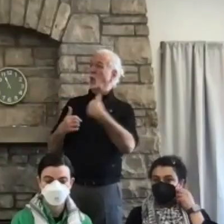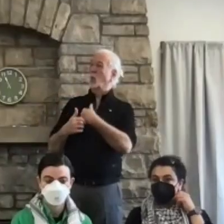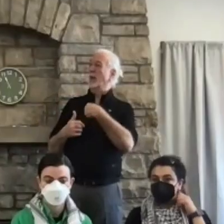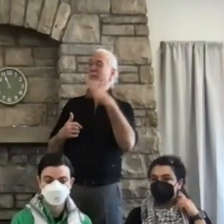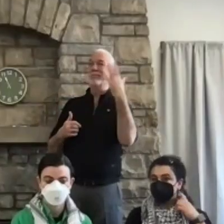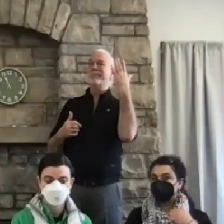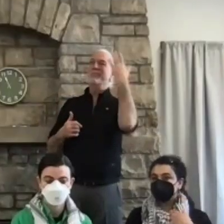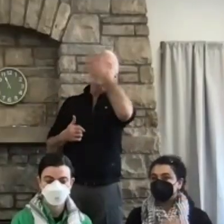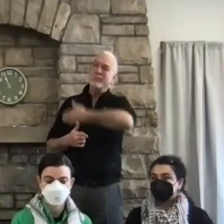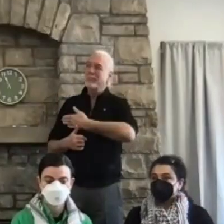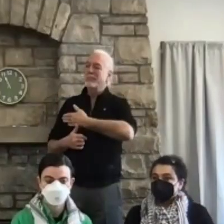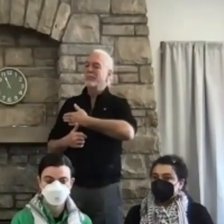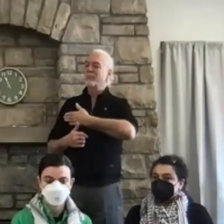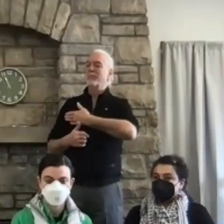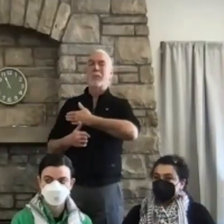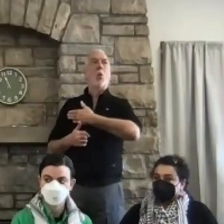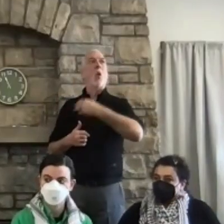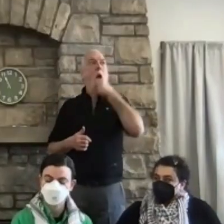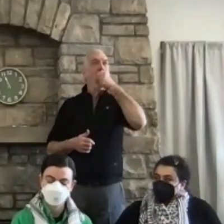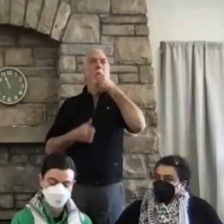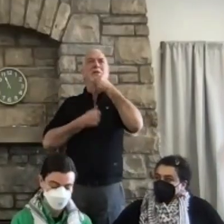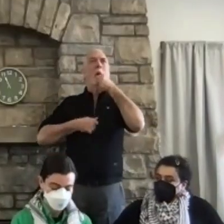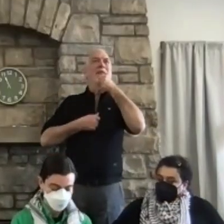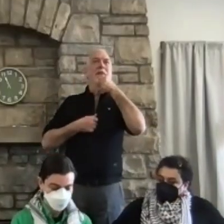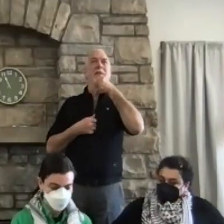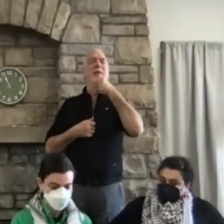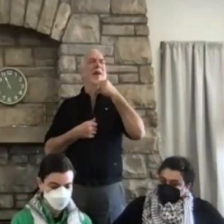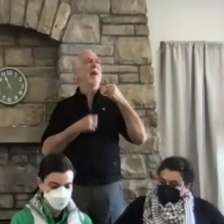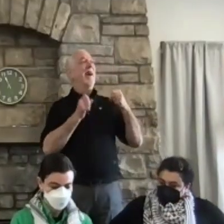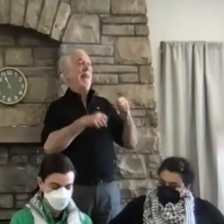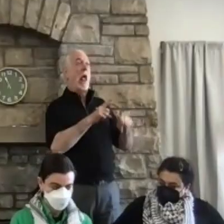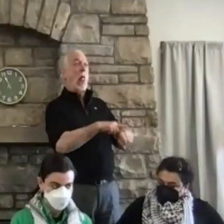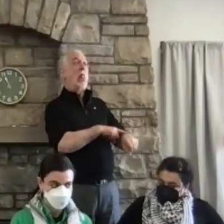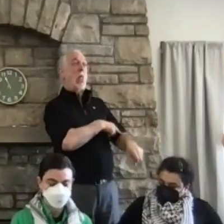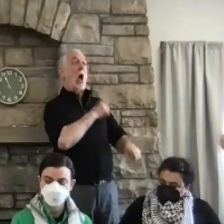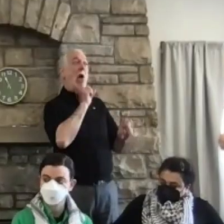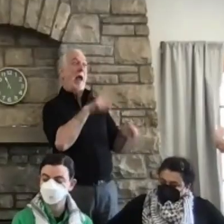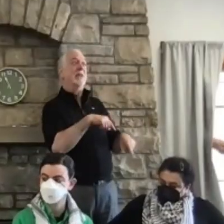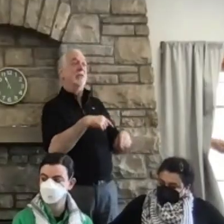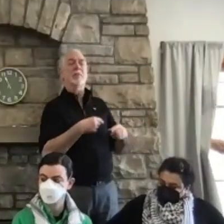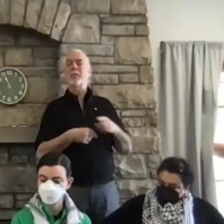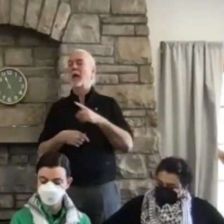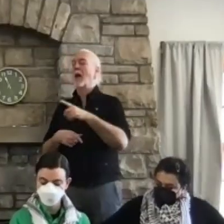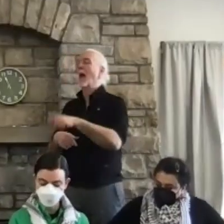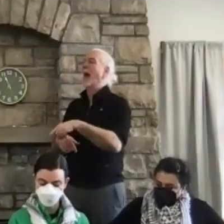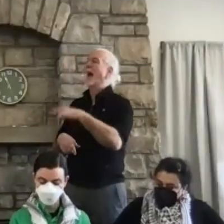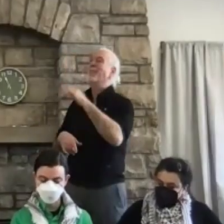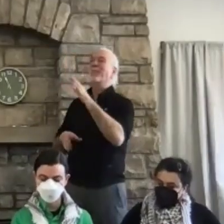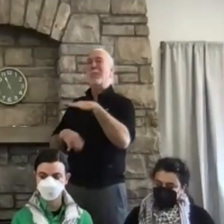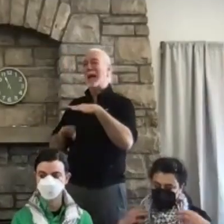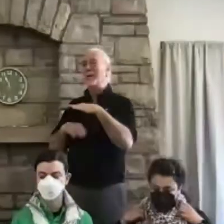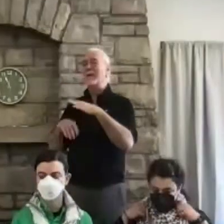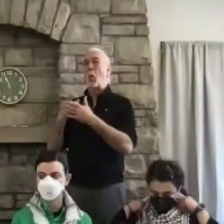the sorry, hey, how's it going? It's a long answer, so I mean, essentially what